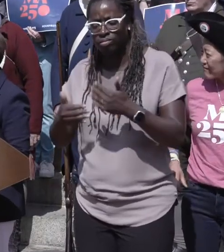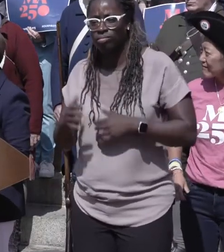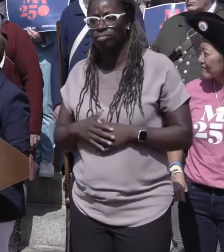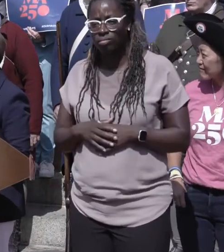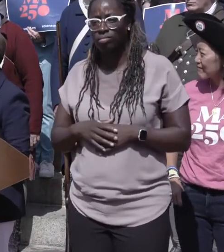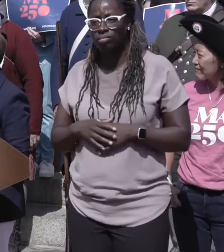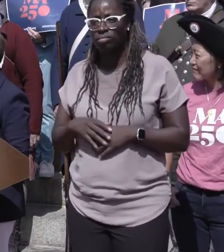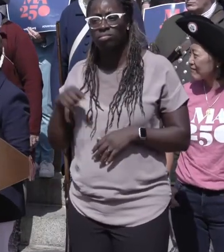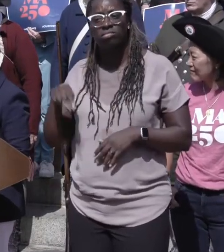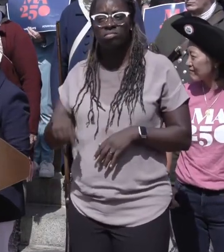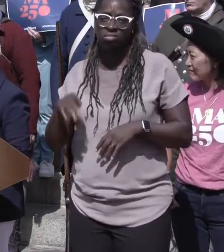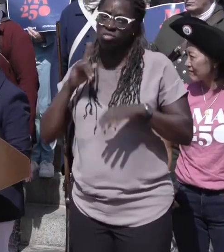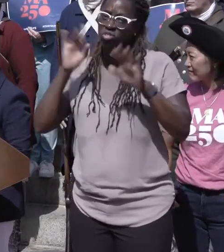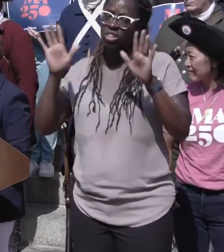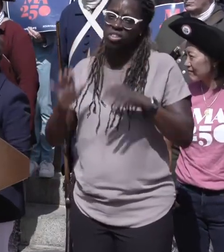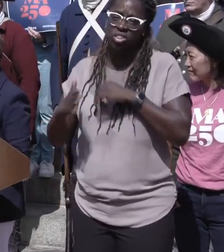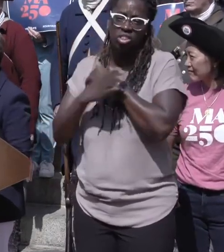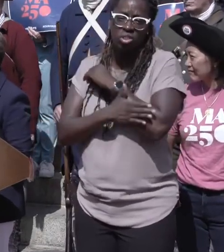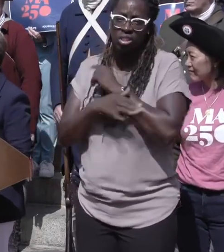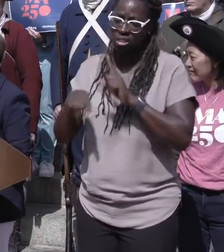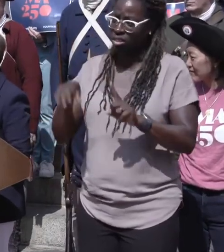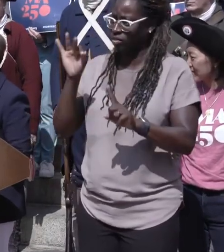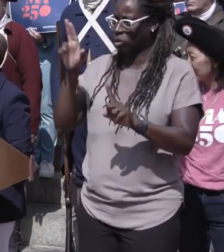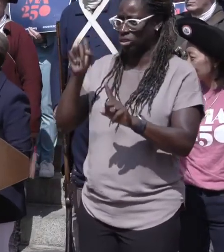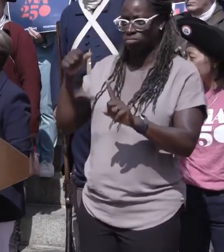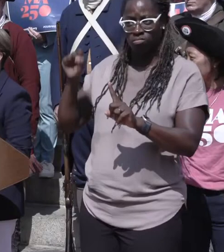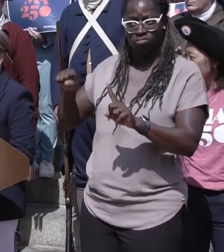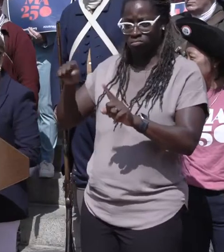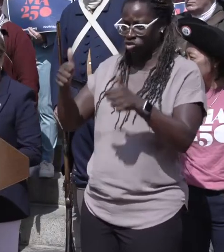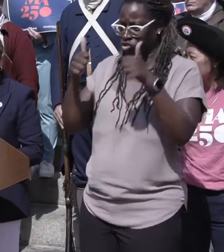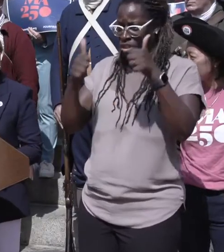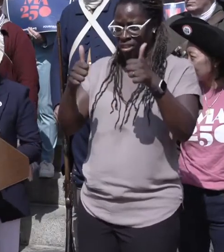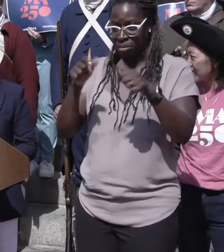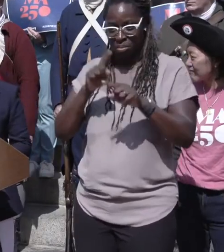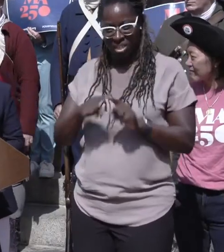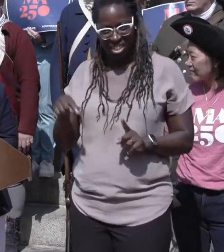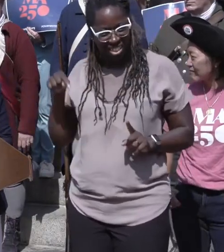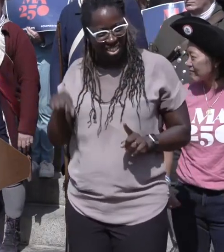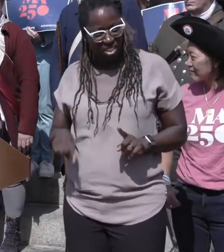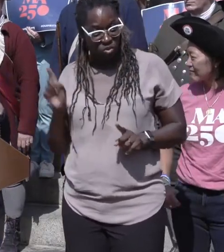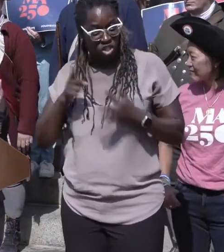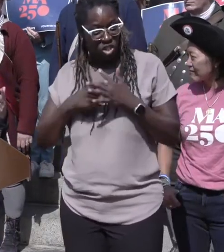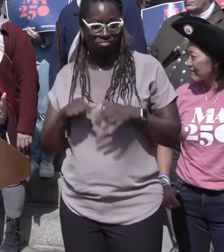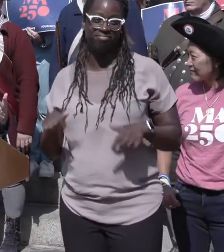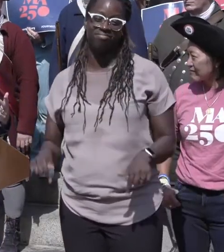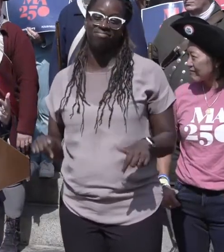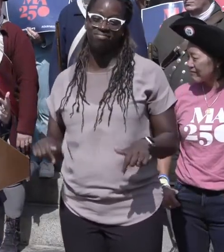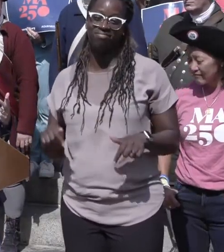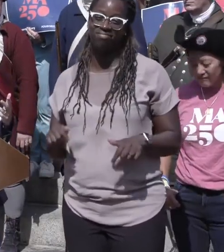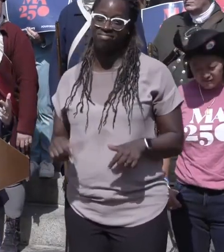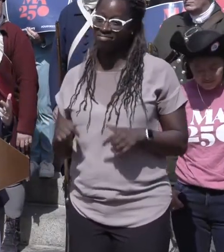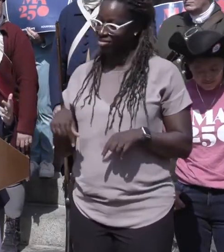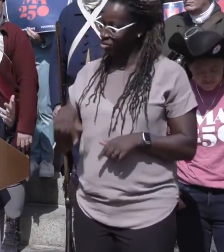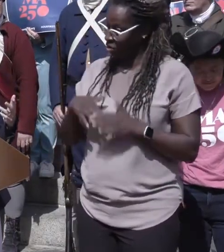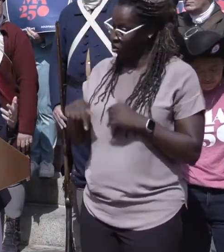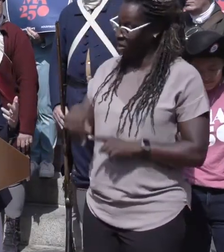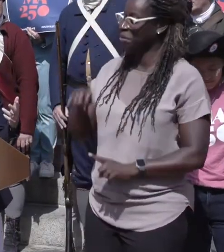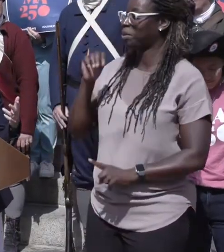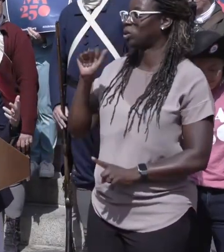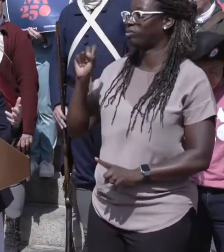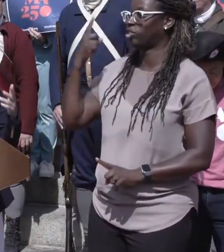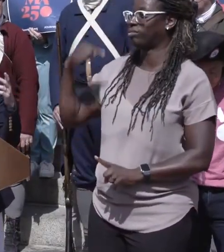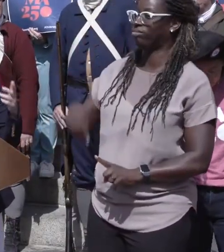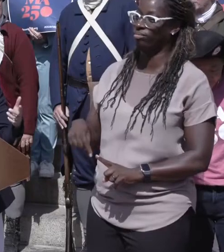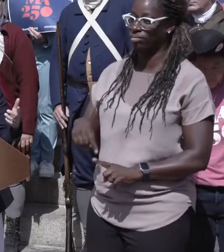began. And I think we need to honor our history. We need to be inspired by that history. Our young people need to know their